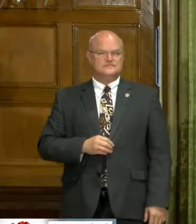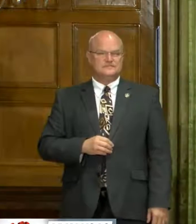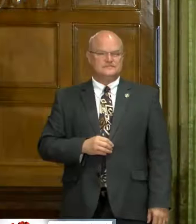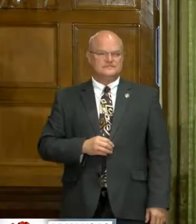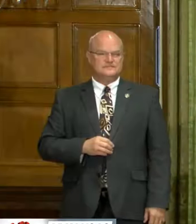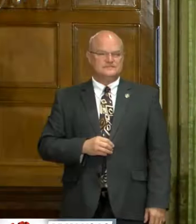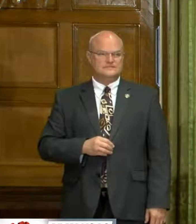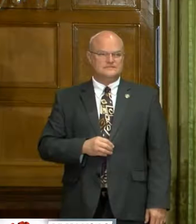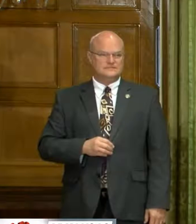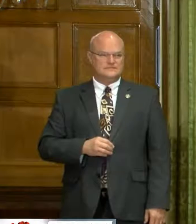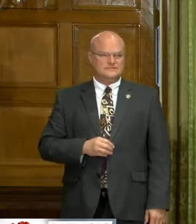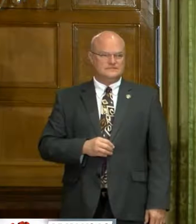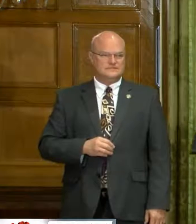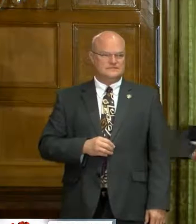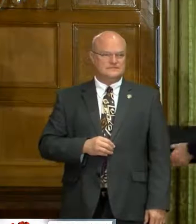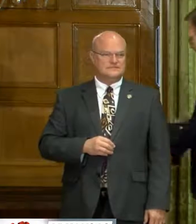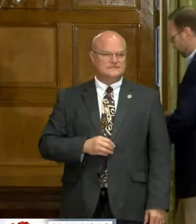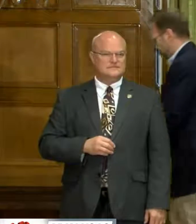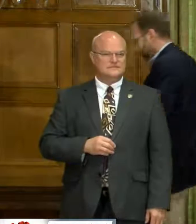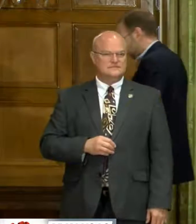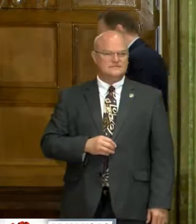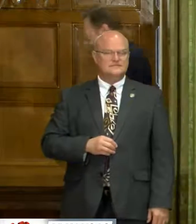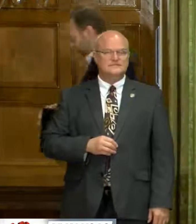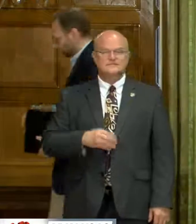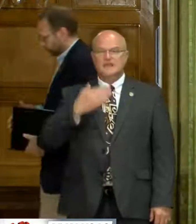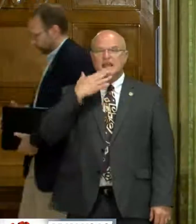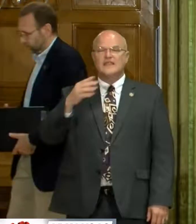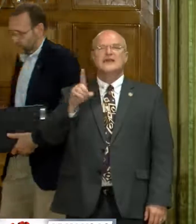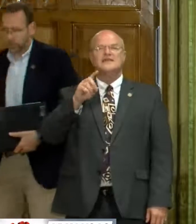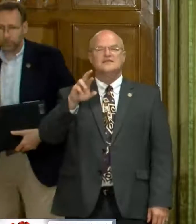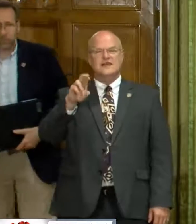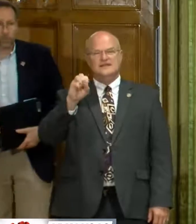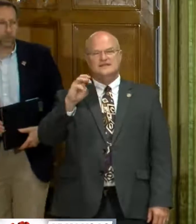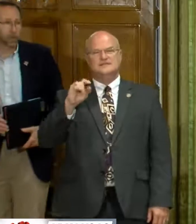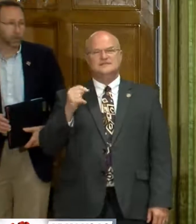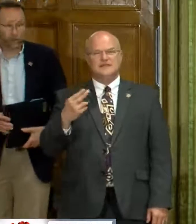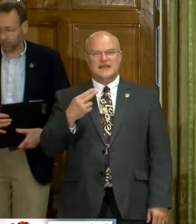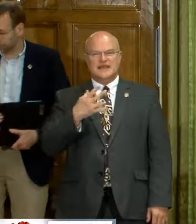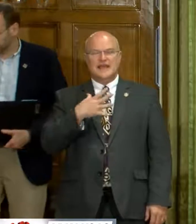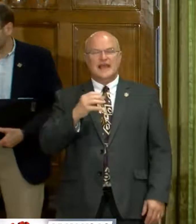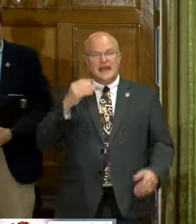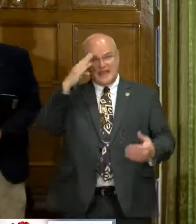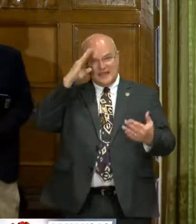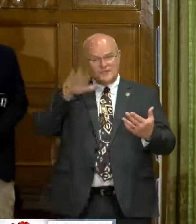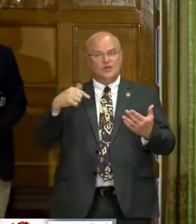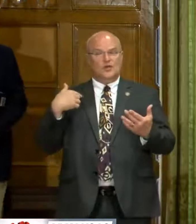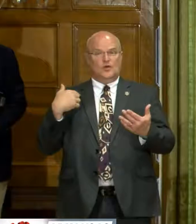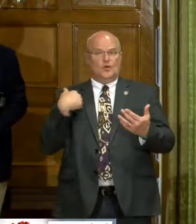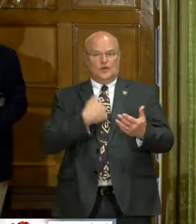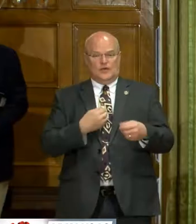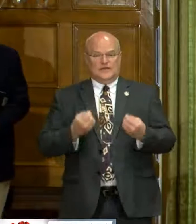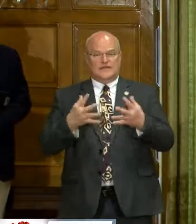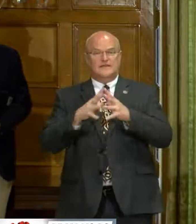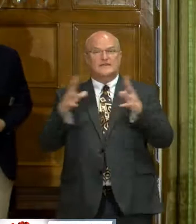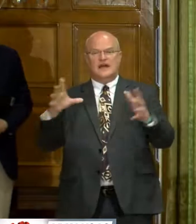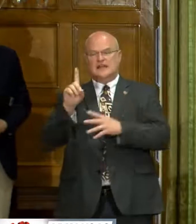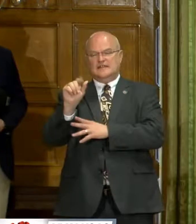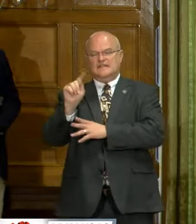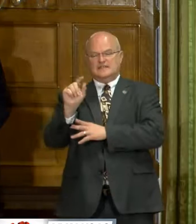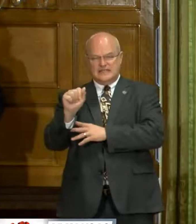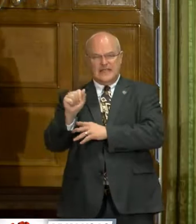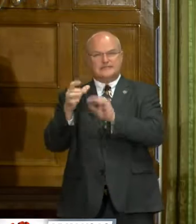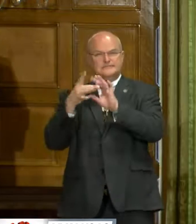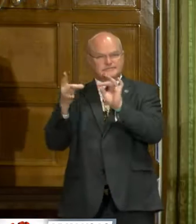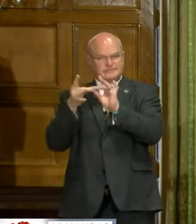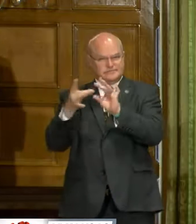Thank you, Dr. Smith. And As you know, we give a lot of data